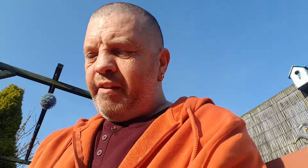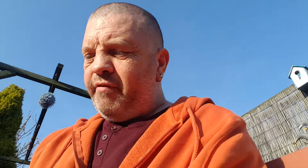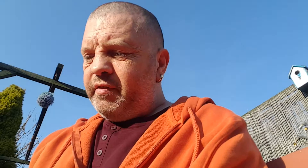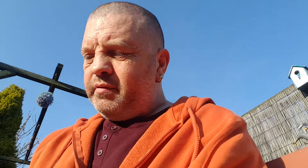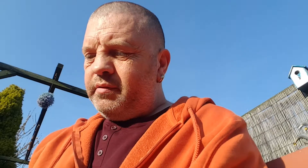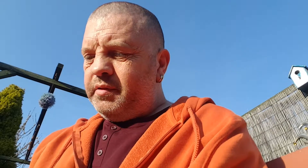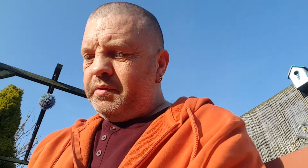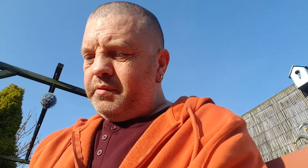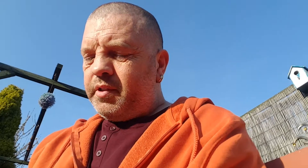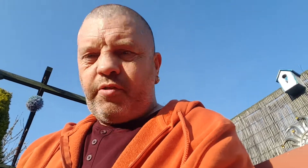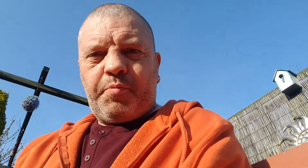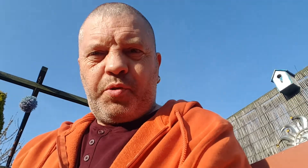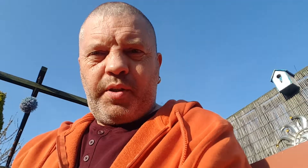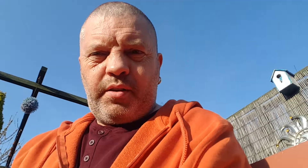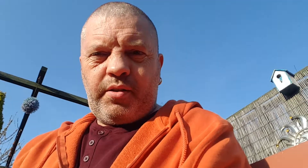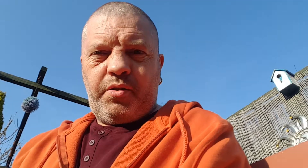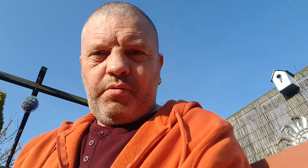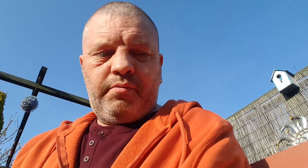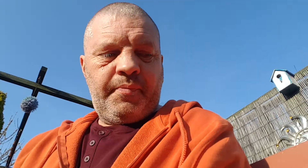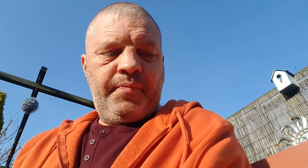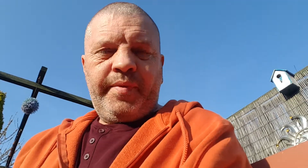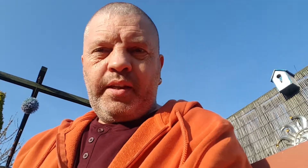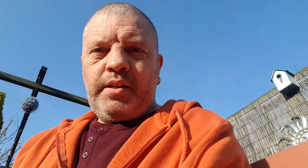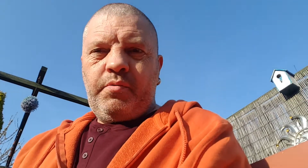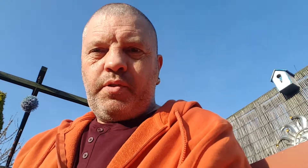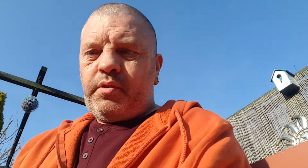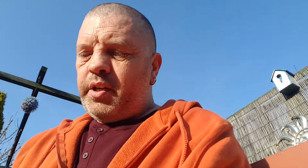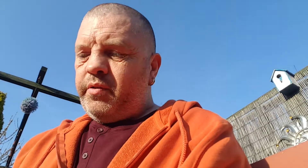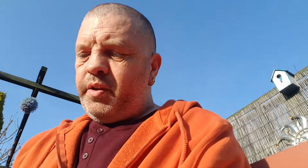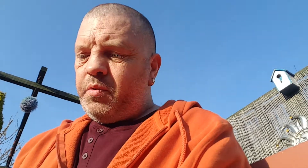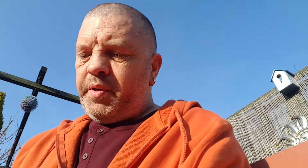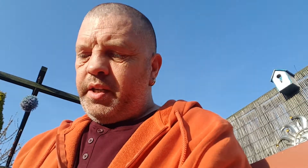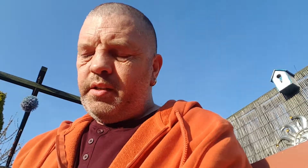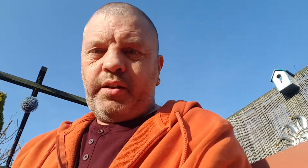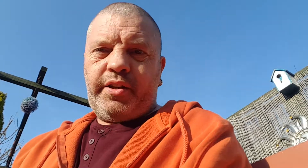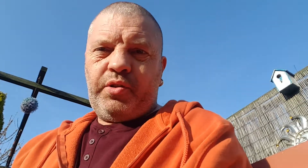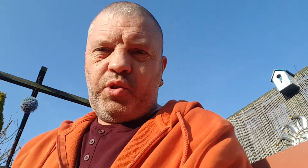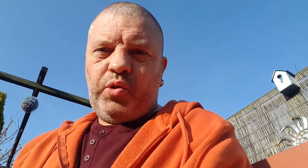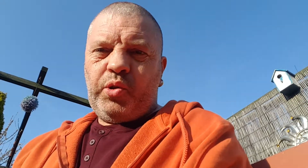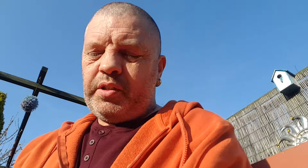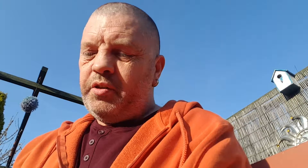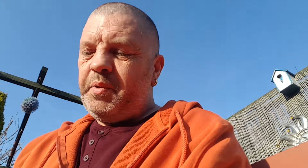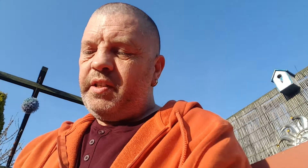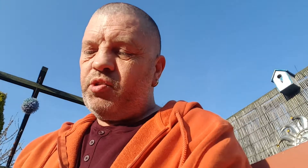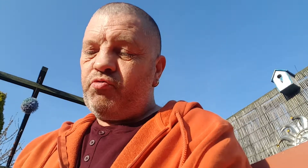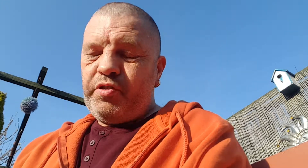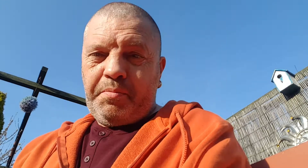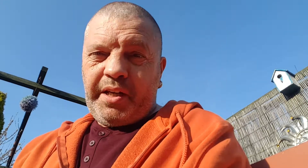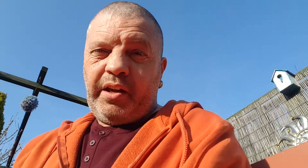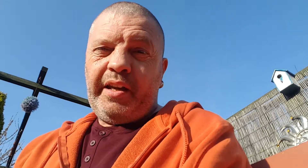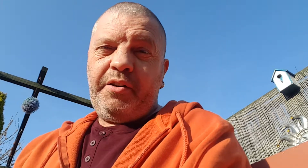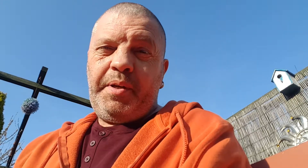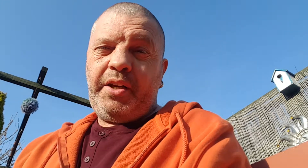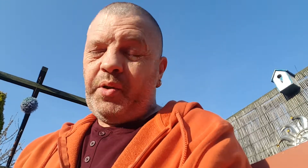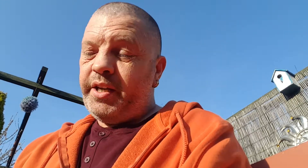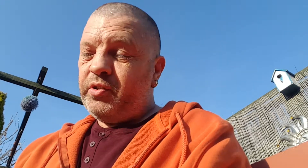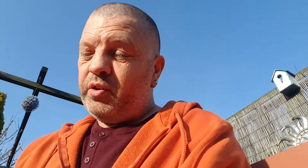have a cross between the two, which not only will be nice and short, it will be extremely light, there'll be no headstock